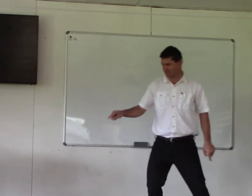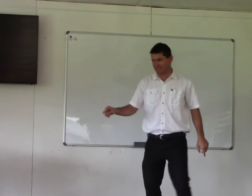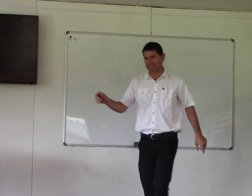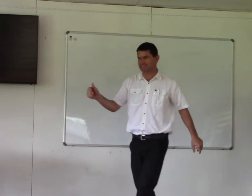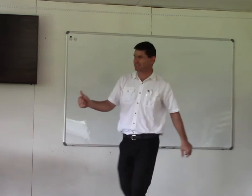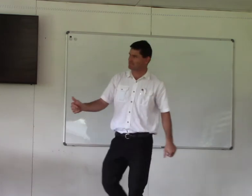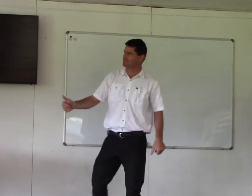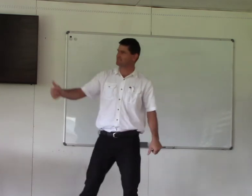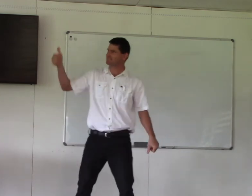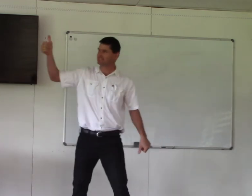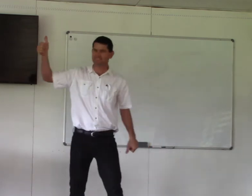This,